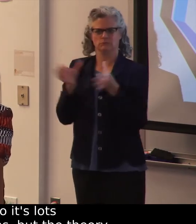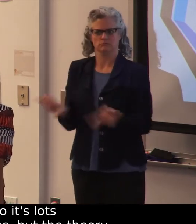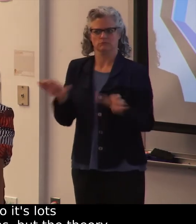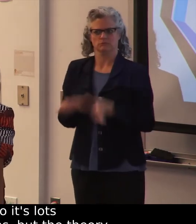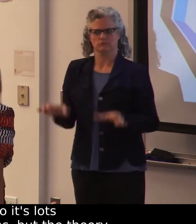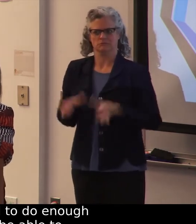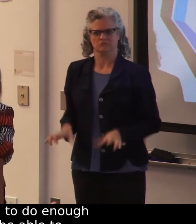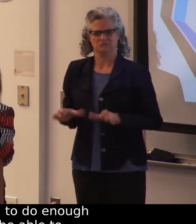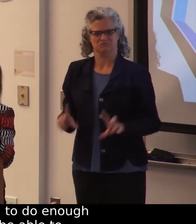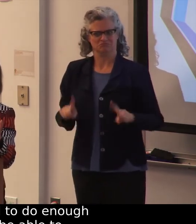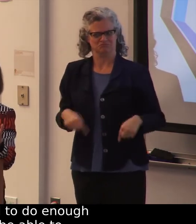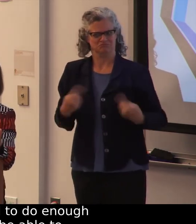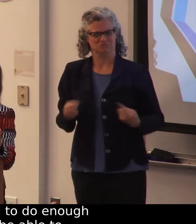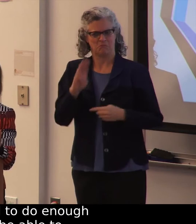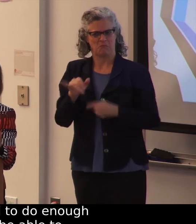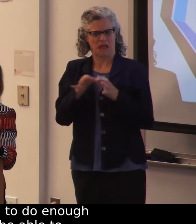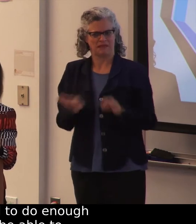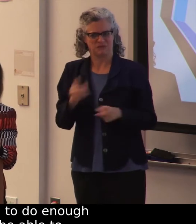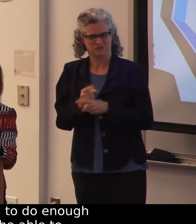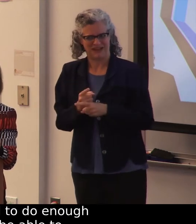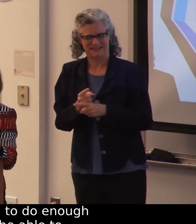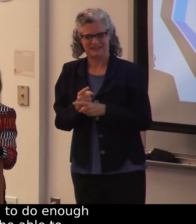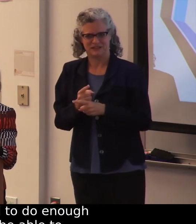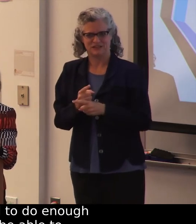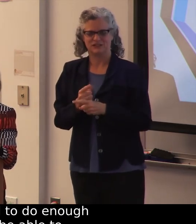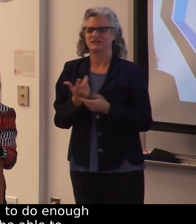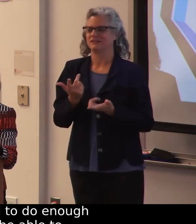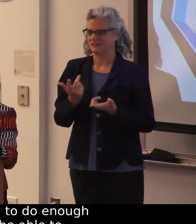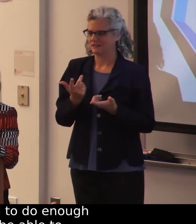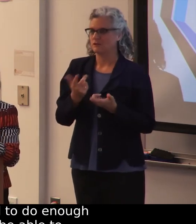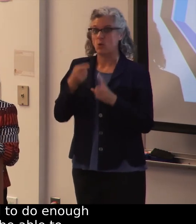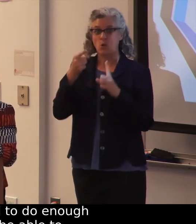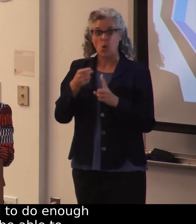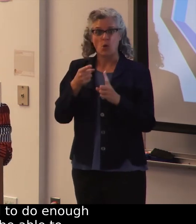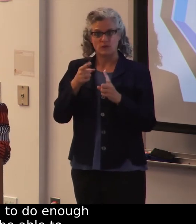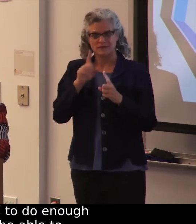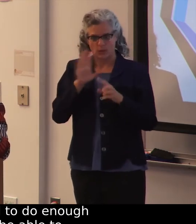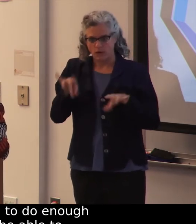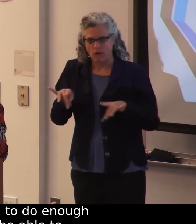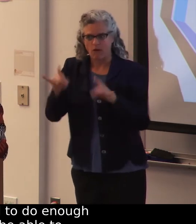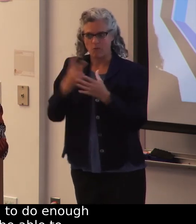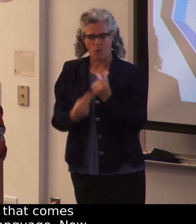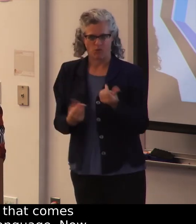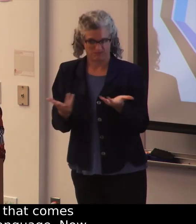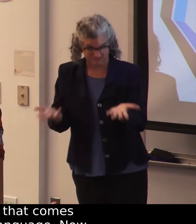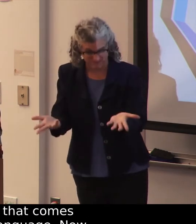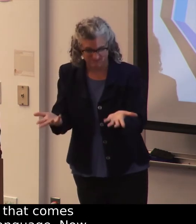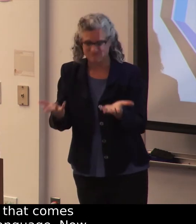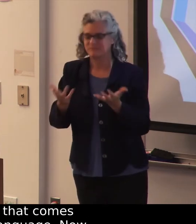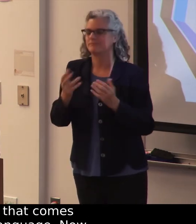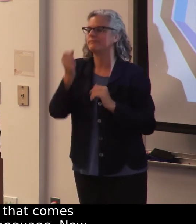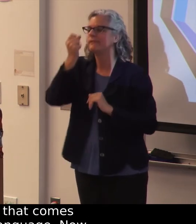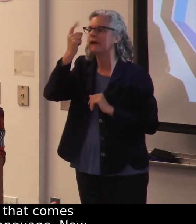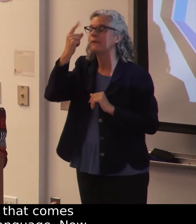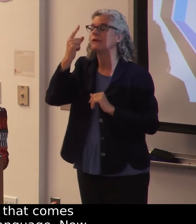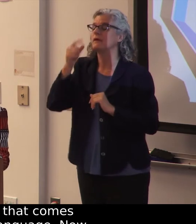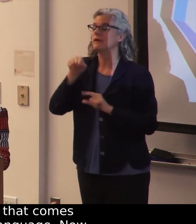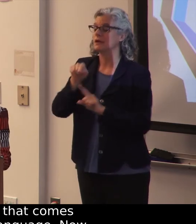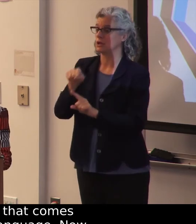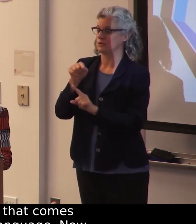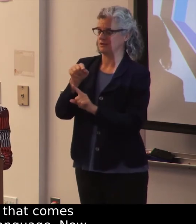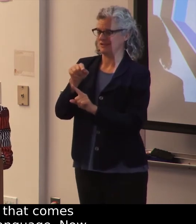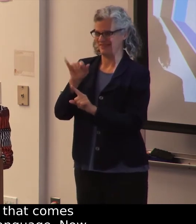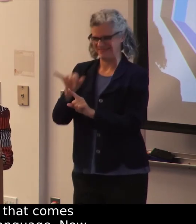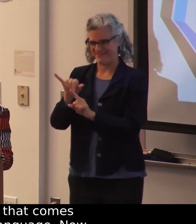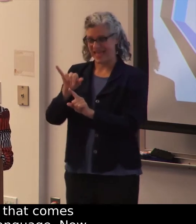it, was that you needed enough of it to be able to acquire it, right? And this is assuming a learner that comes